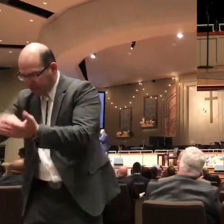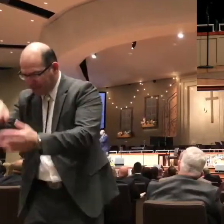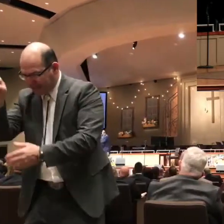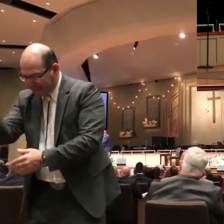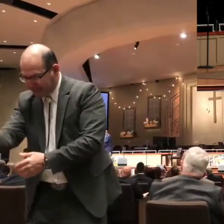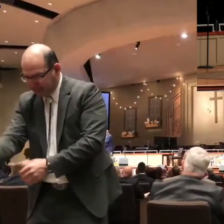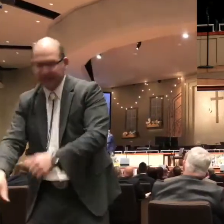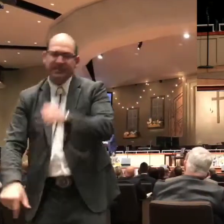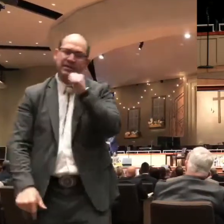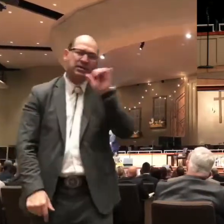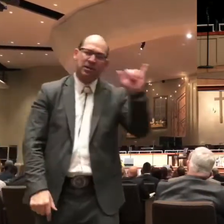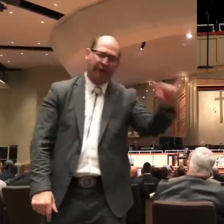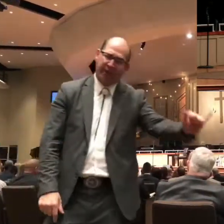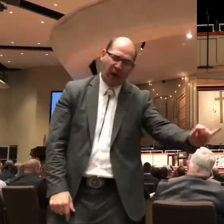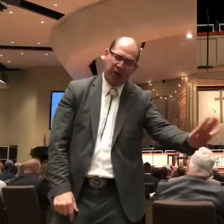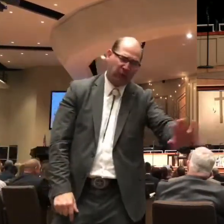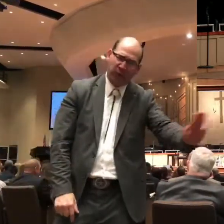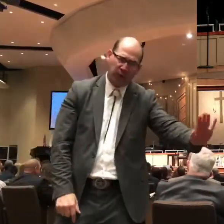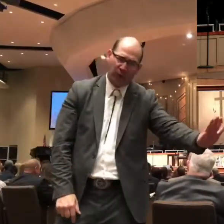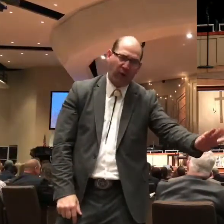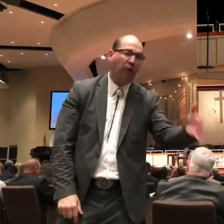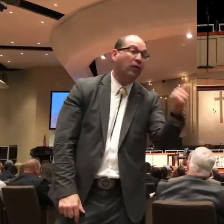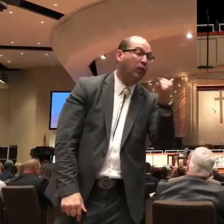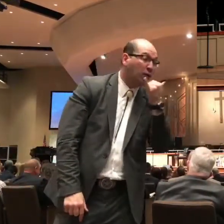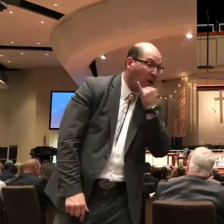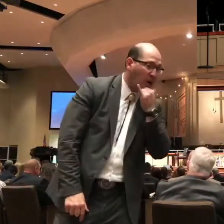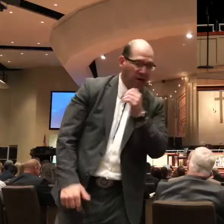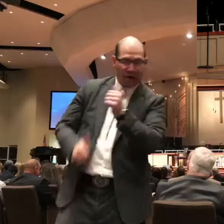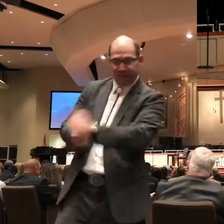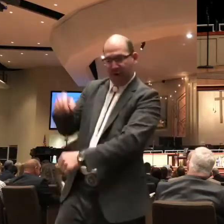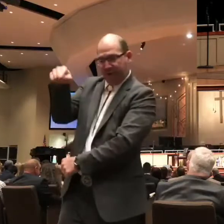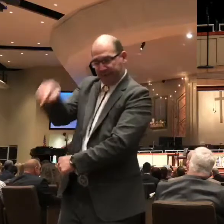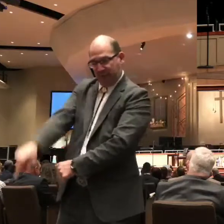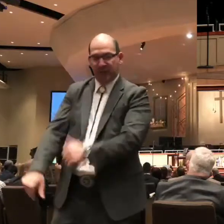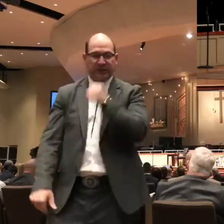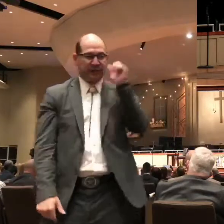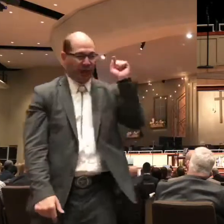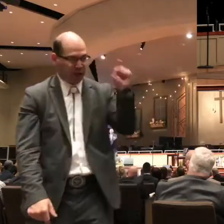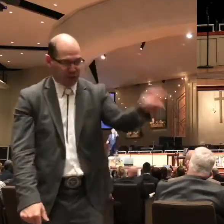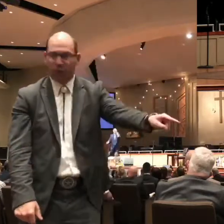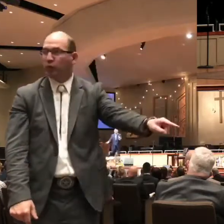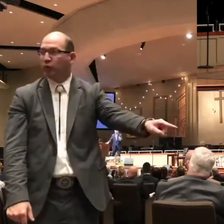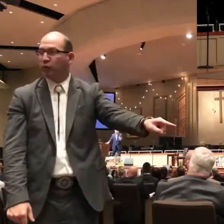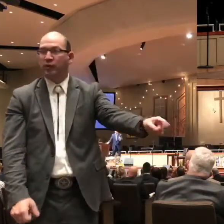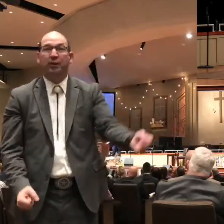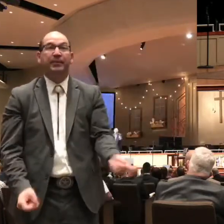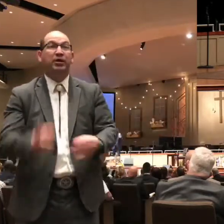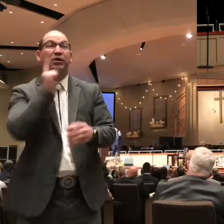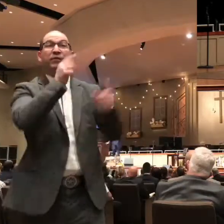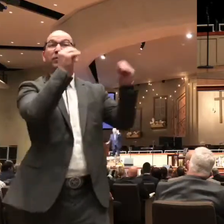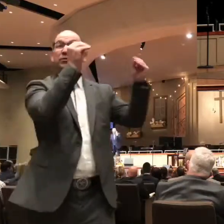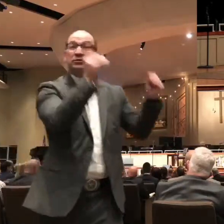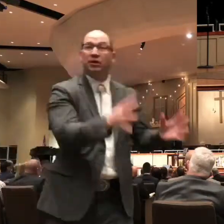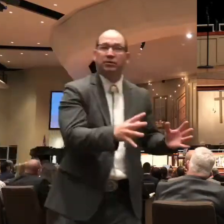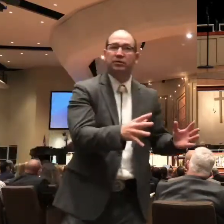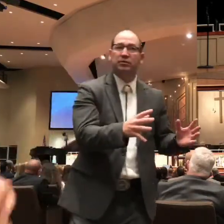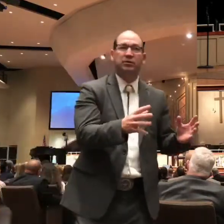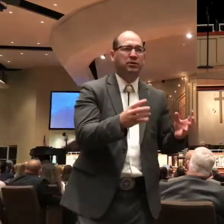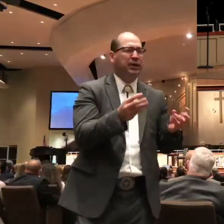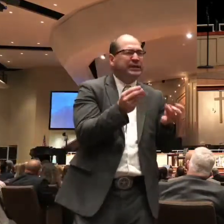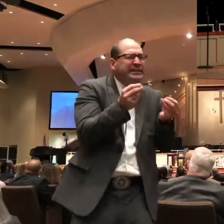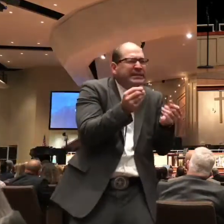means seeking out the meaning of the word of God and following always after the word of God. Why? Because there are false teachers with